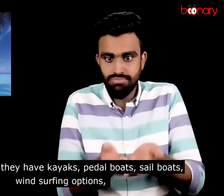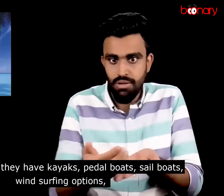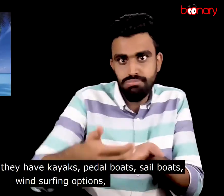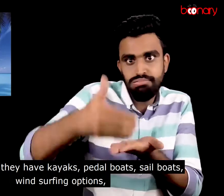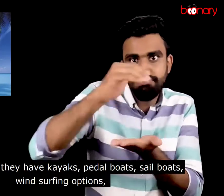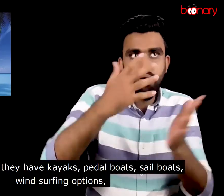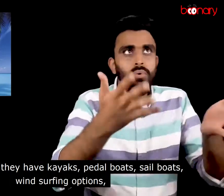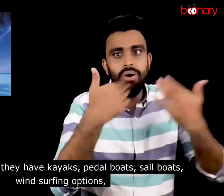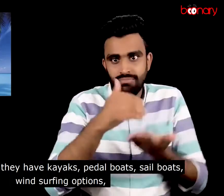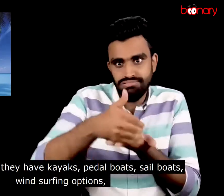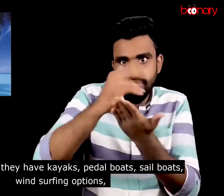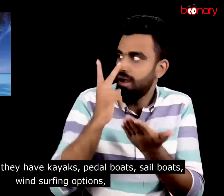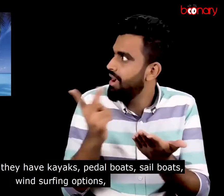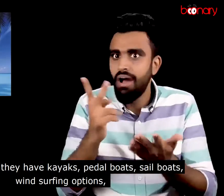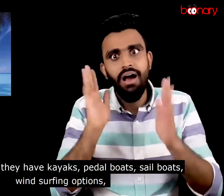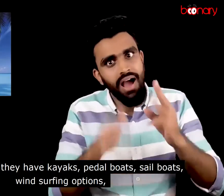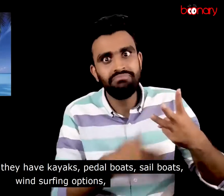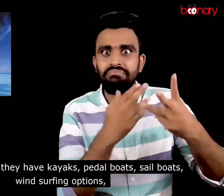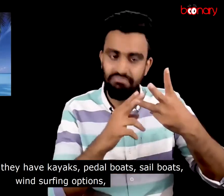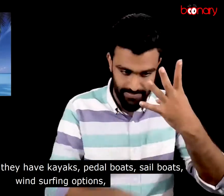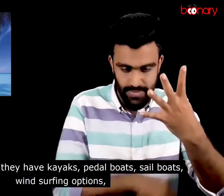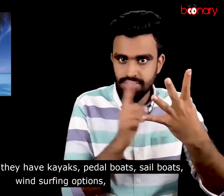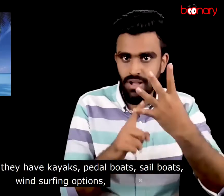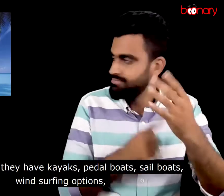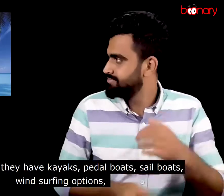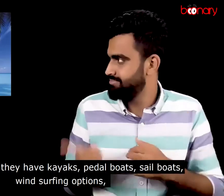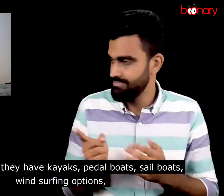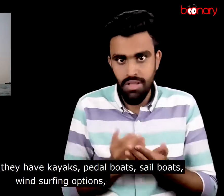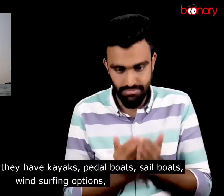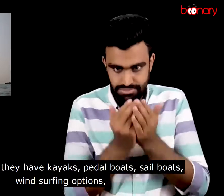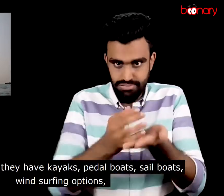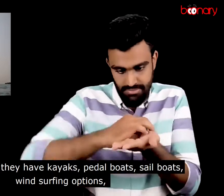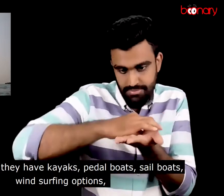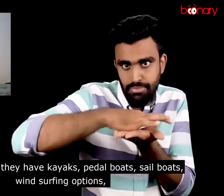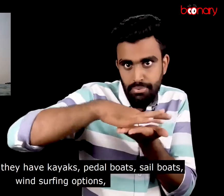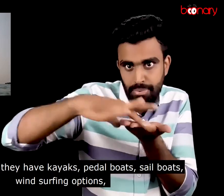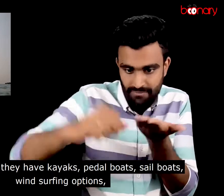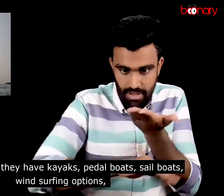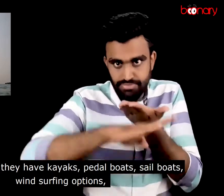wind surfing options,